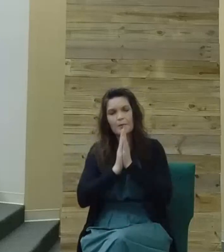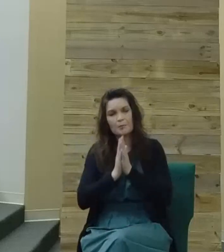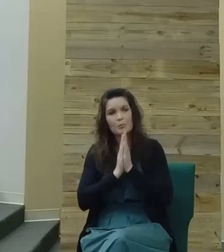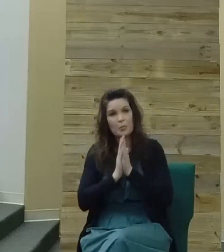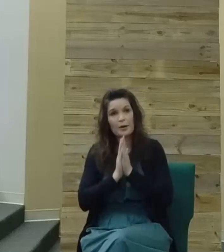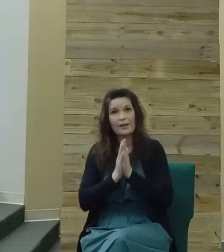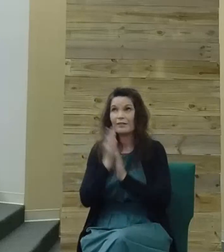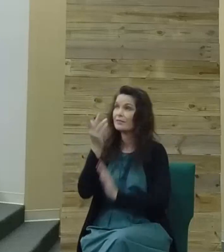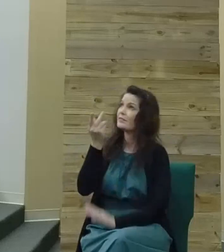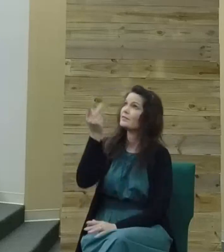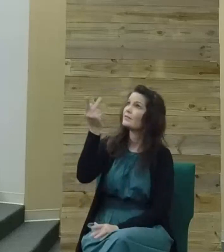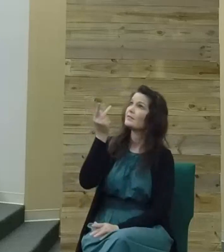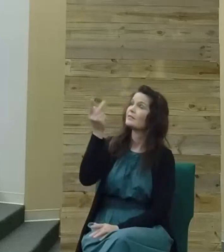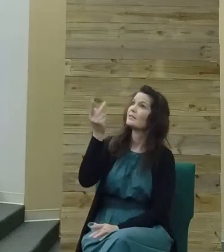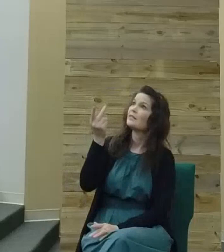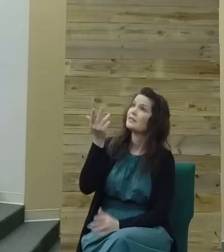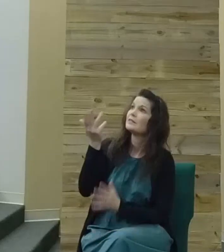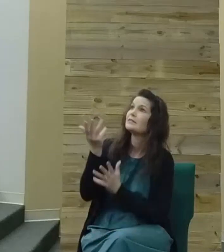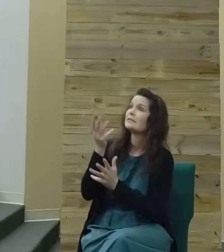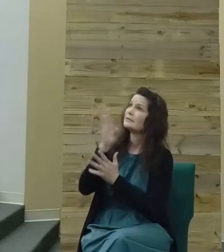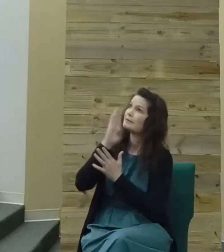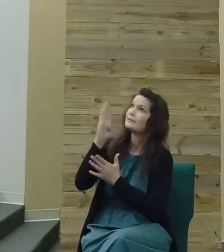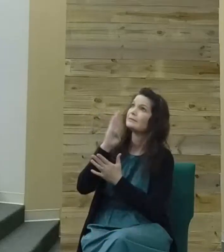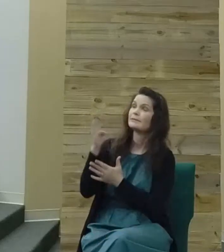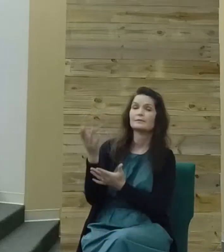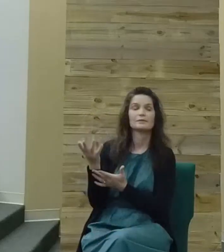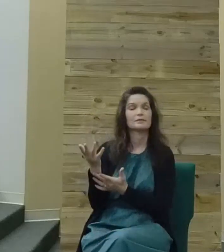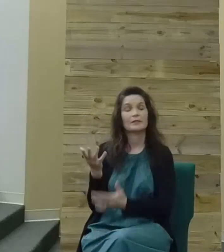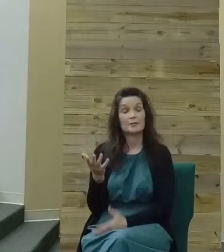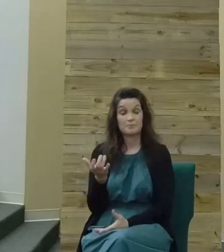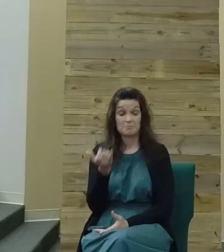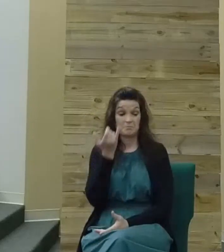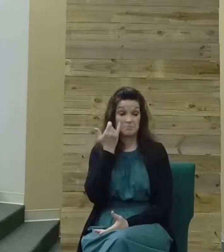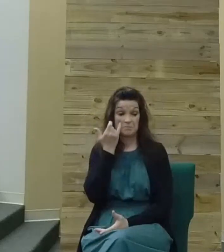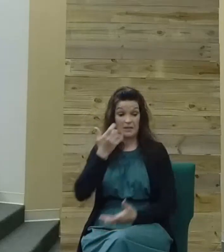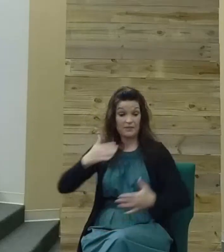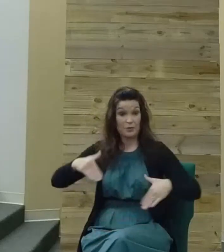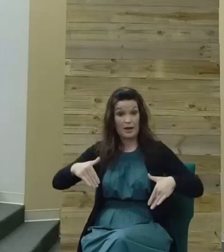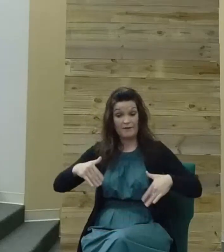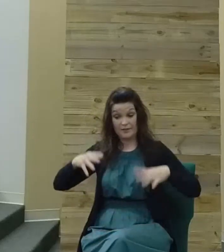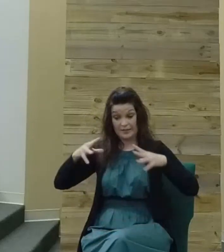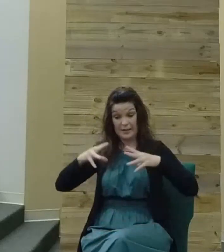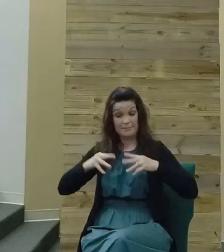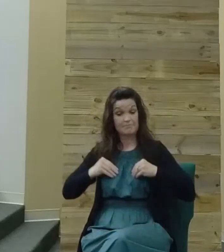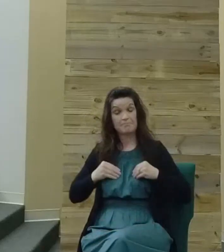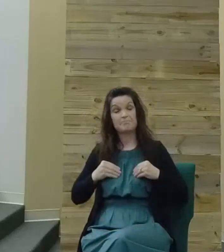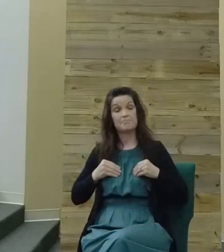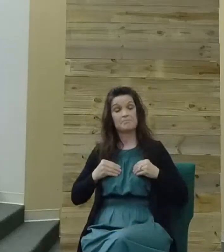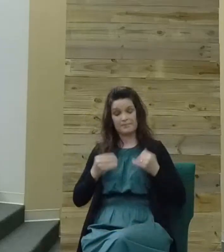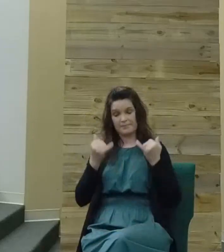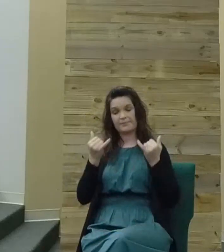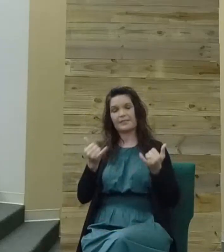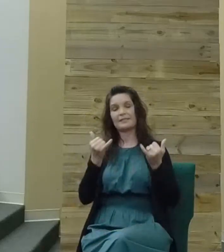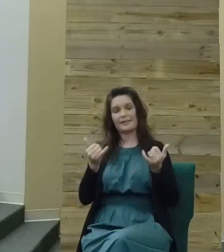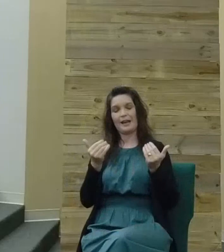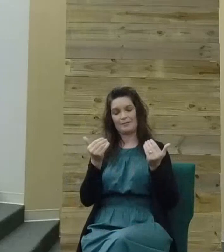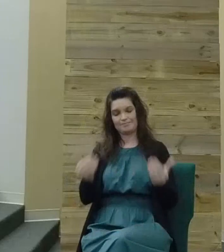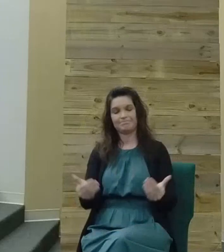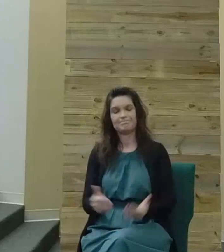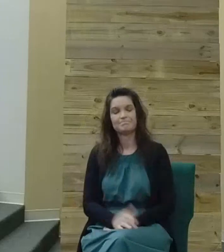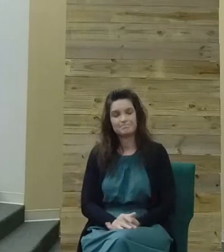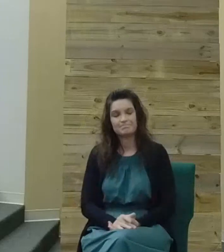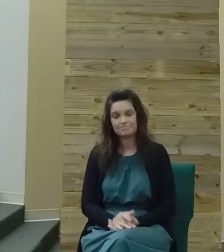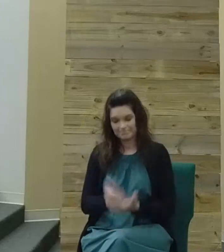in prayer with God. And again, if you've never repented and trusted in Christ, now is the acceptable